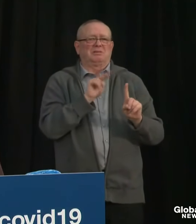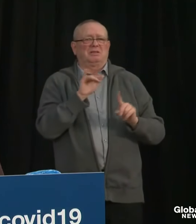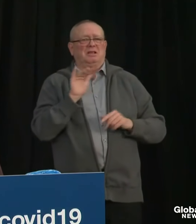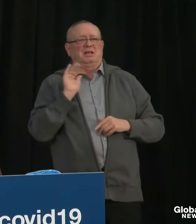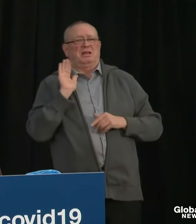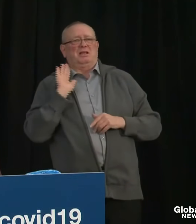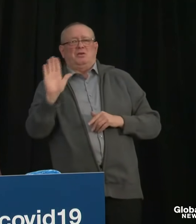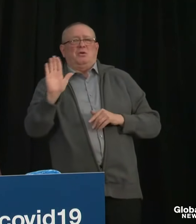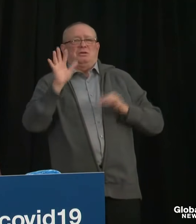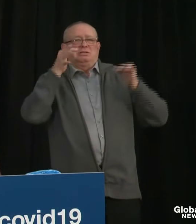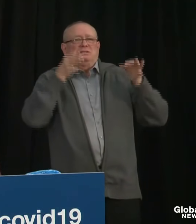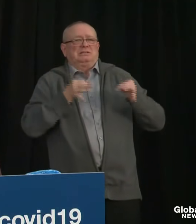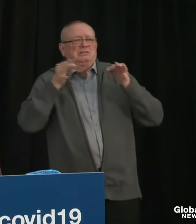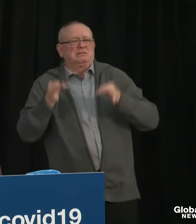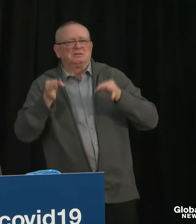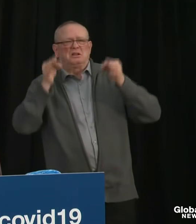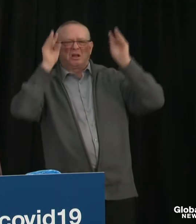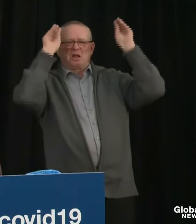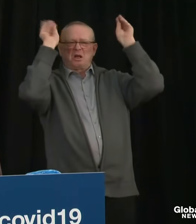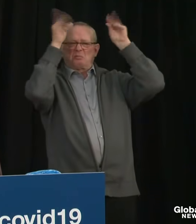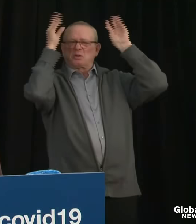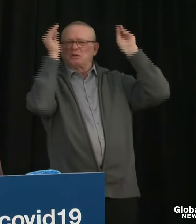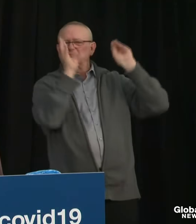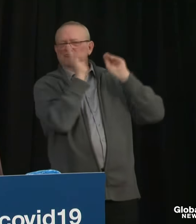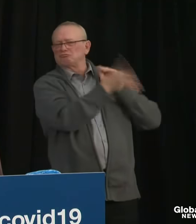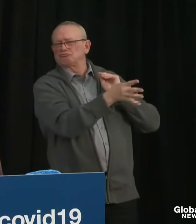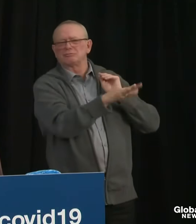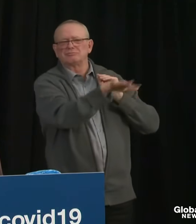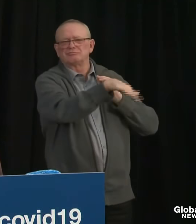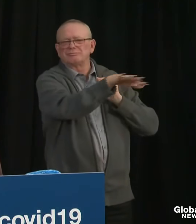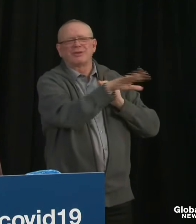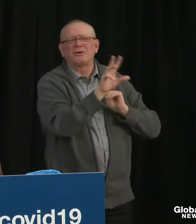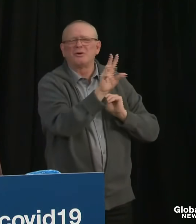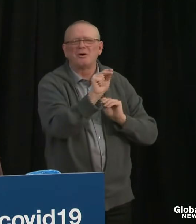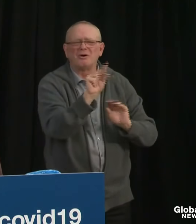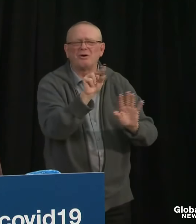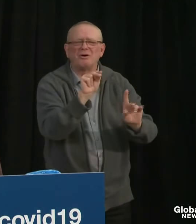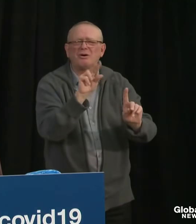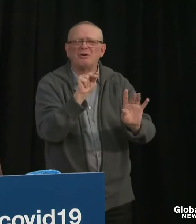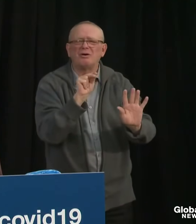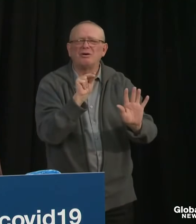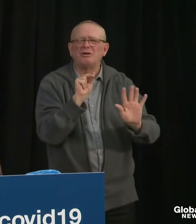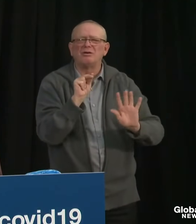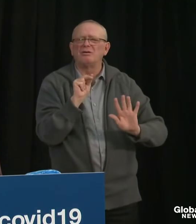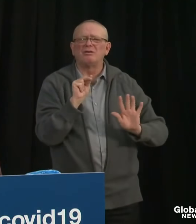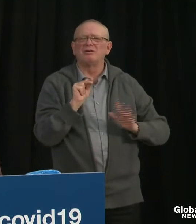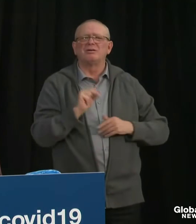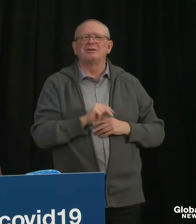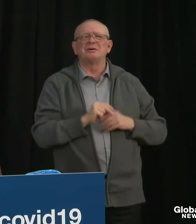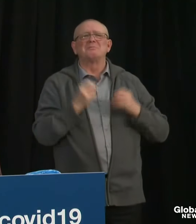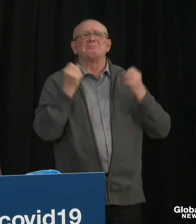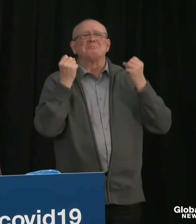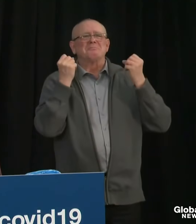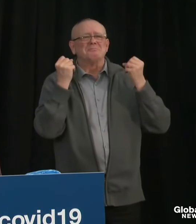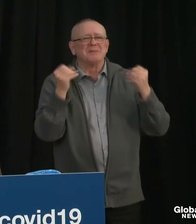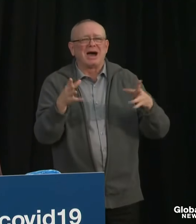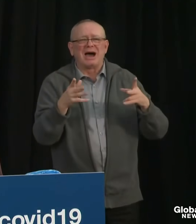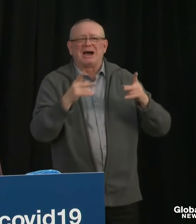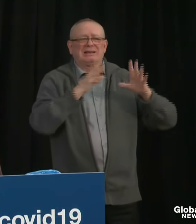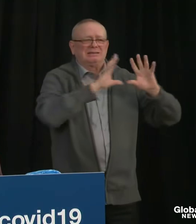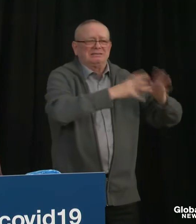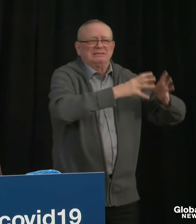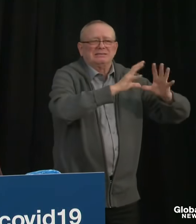a list, and that is not how it was done. There are many, many people who provide incredibly valuable